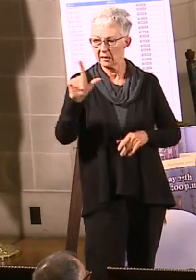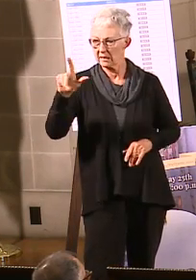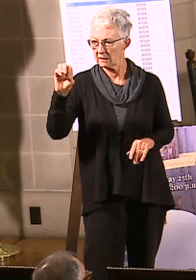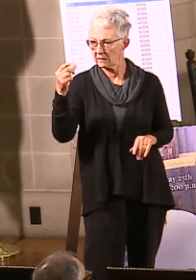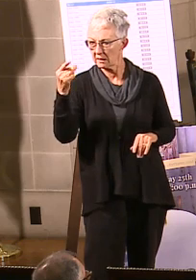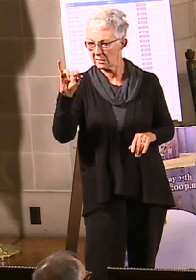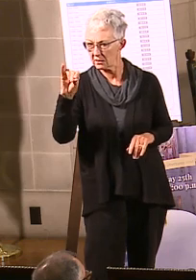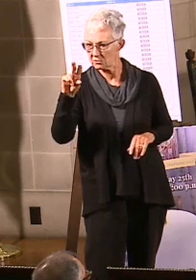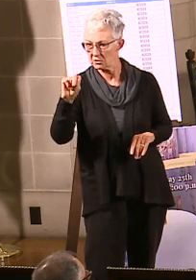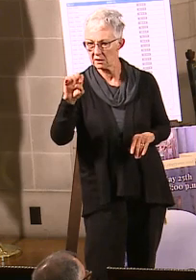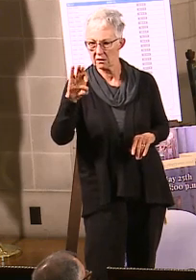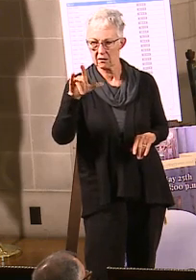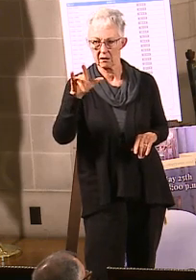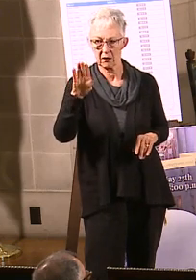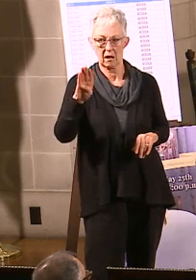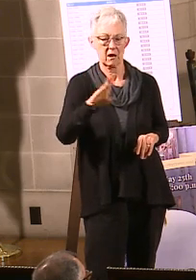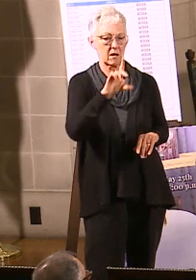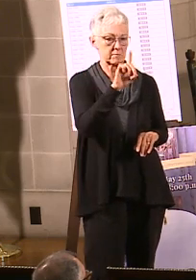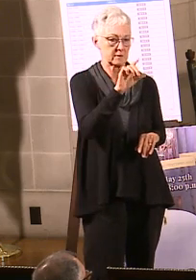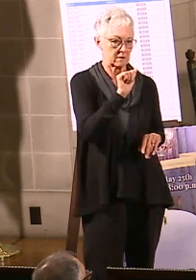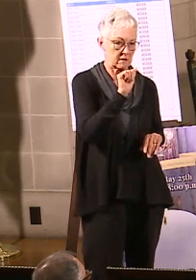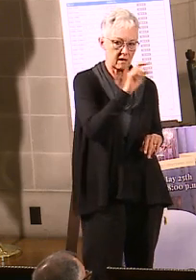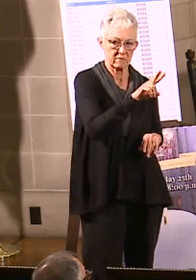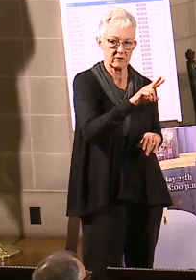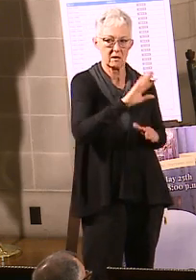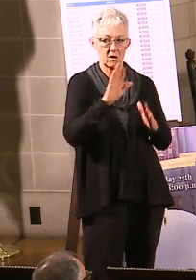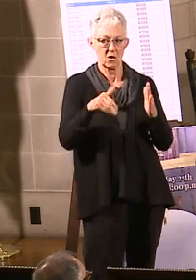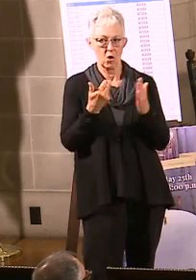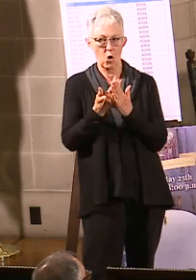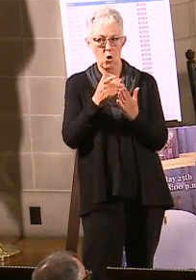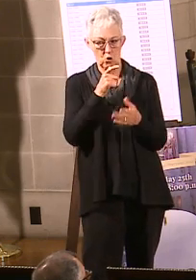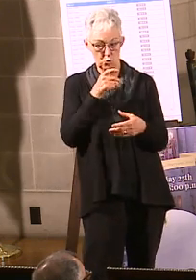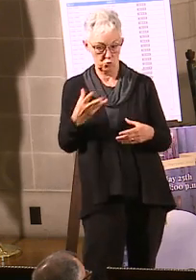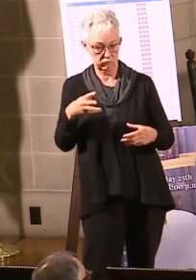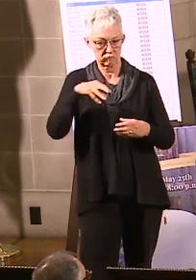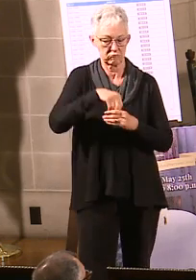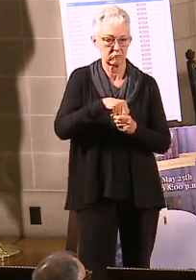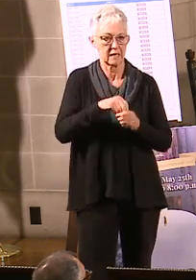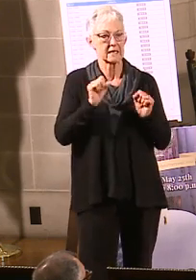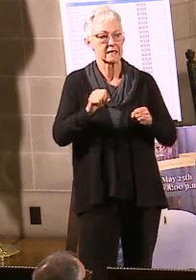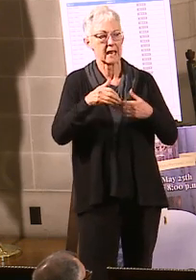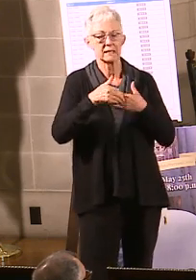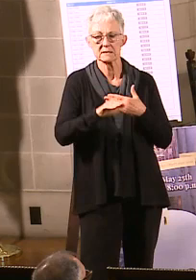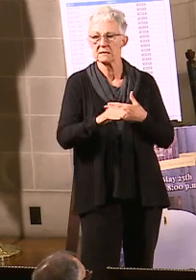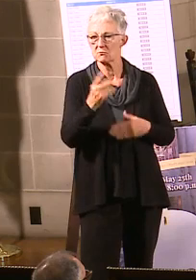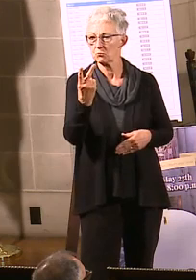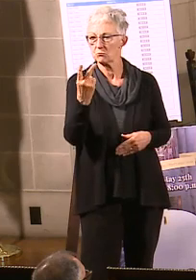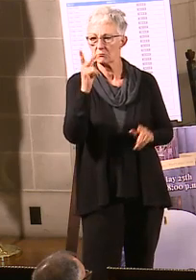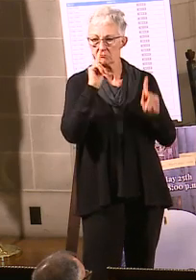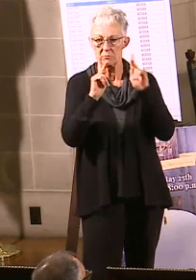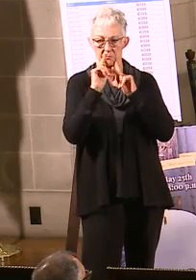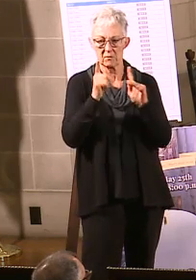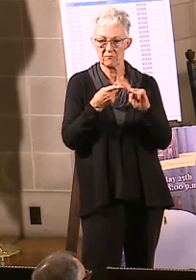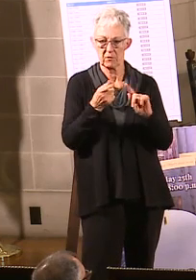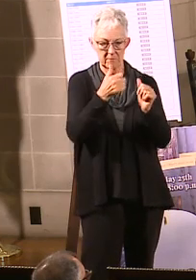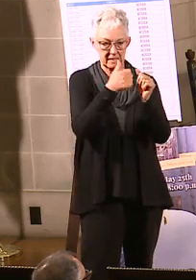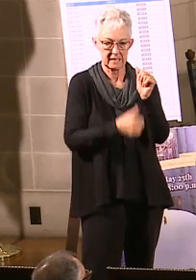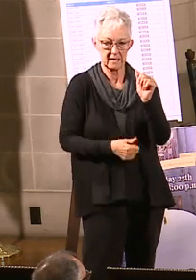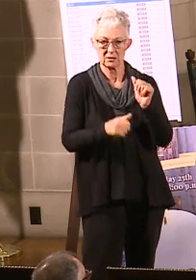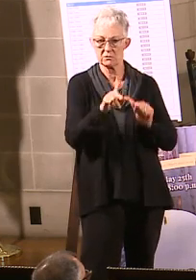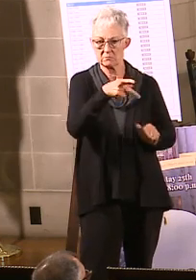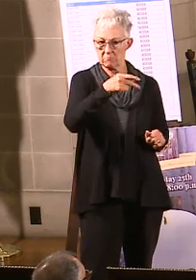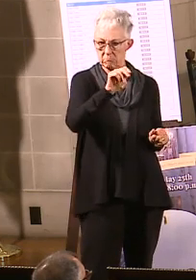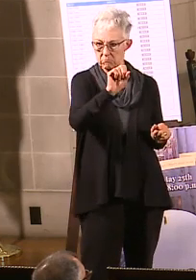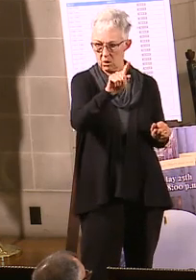the DAV, all of those who participate regularly can send 2 members from their post. They will sign up, first